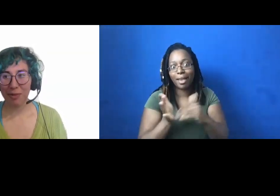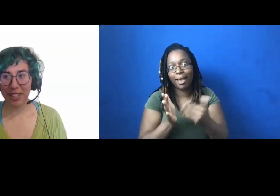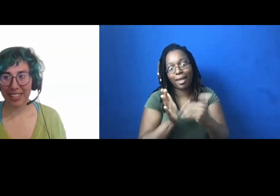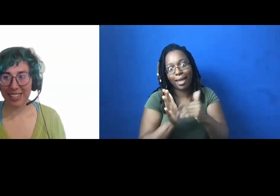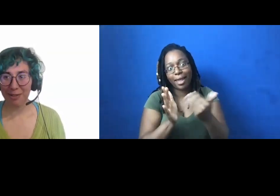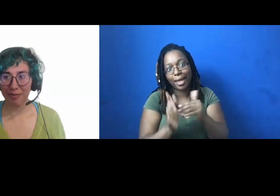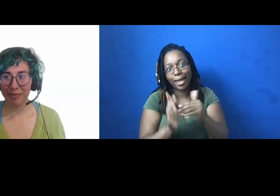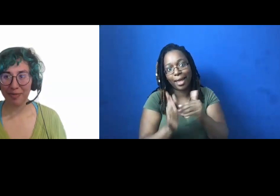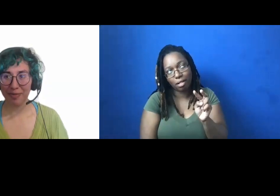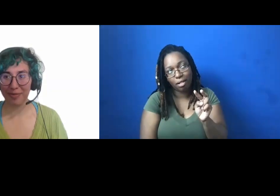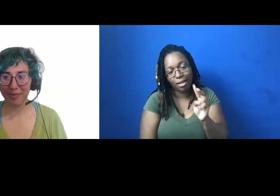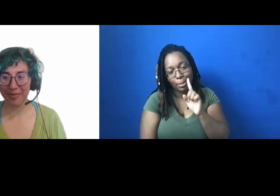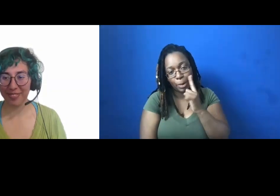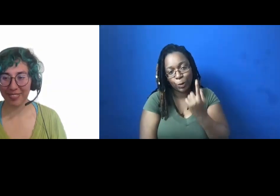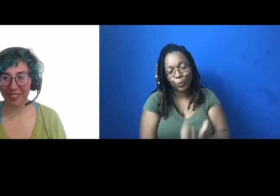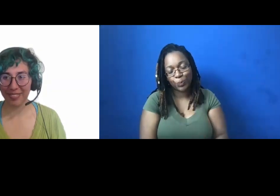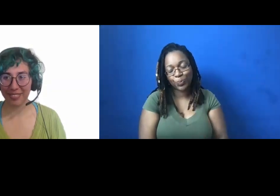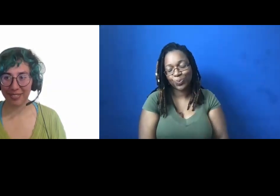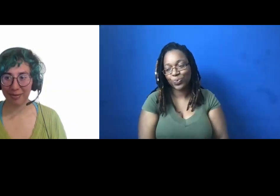Next slide, please.